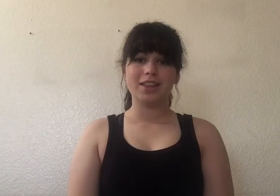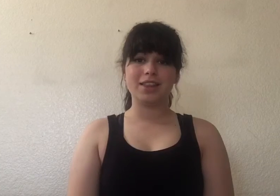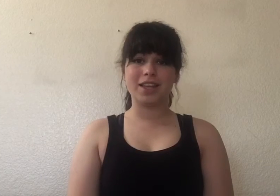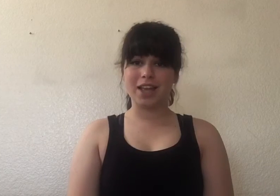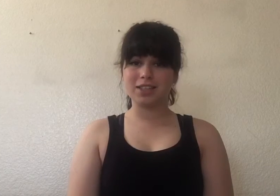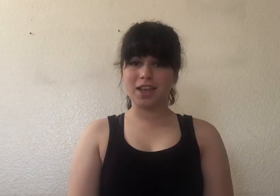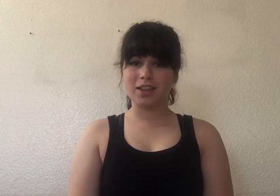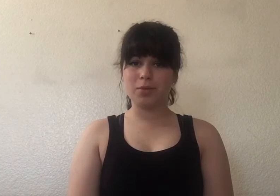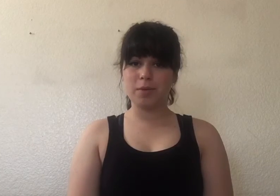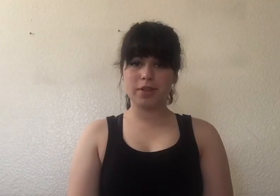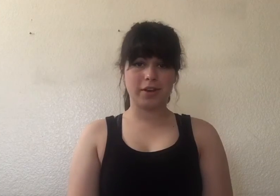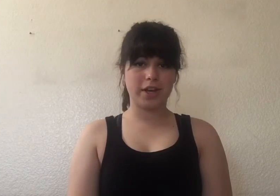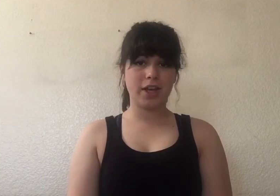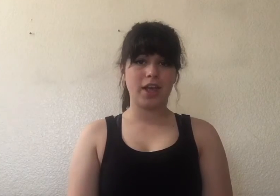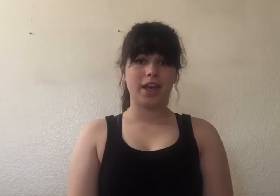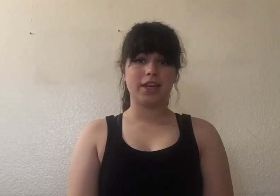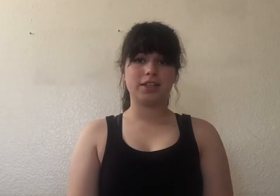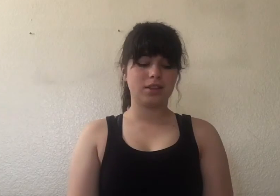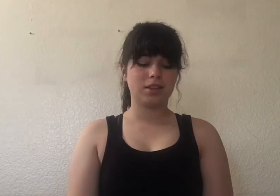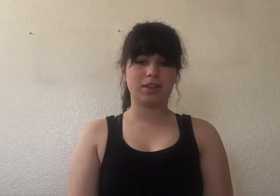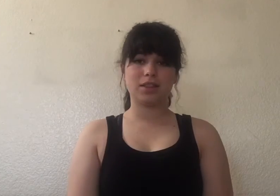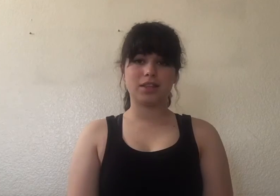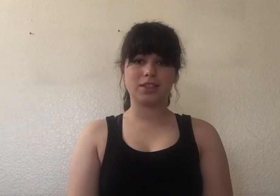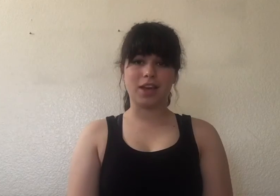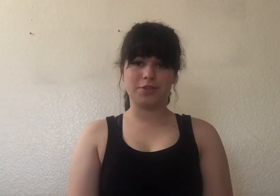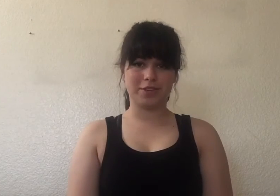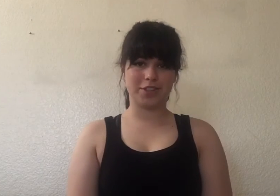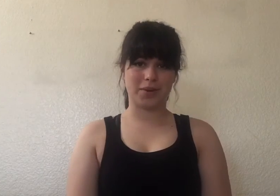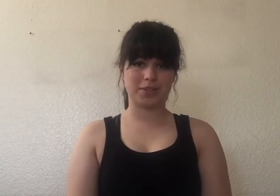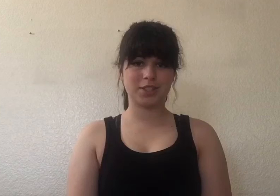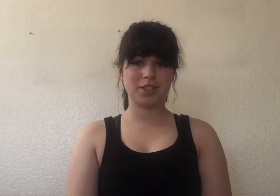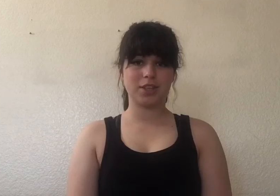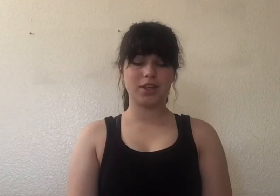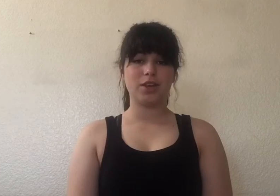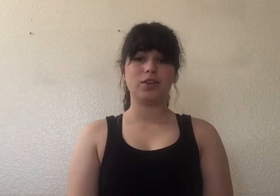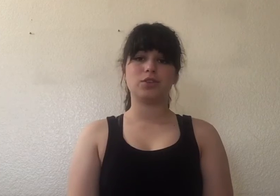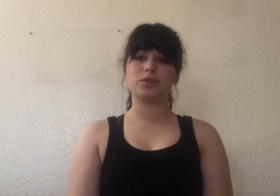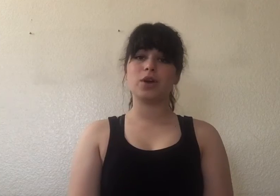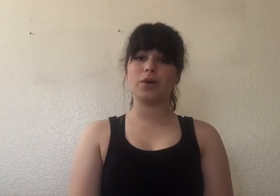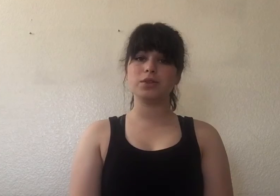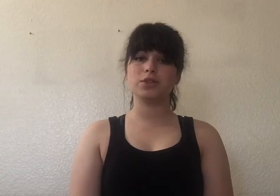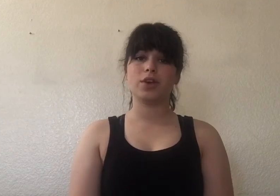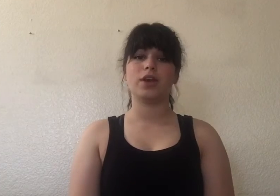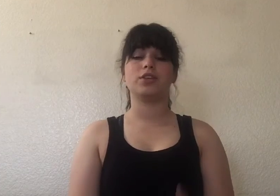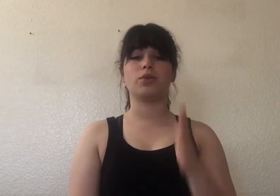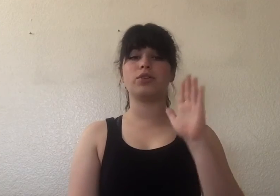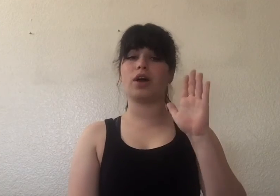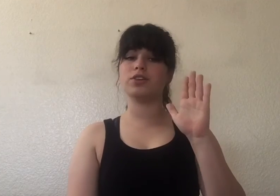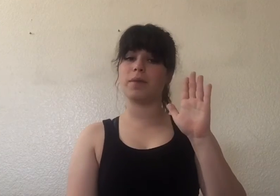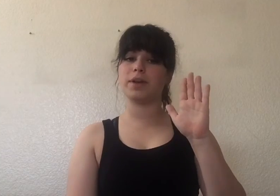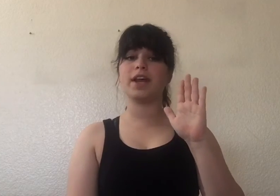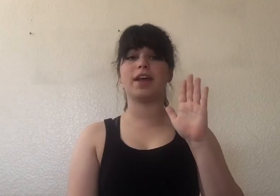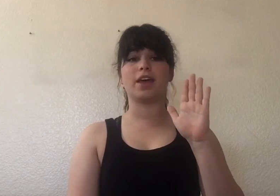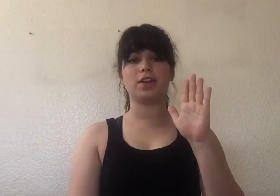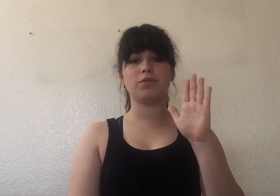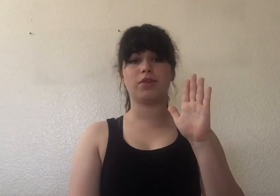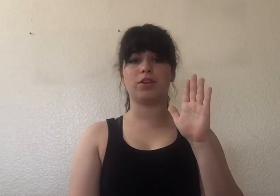The next sign that we'll be learning is the sign for toast. So toast is your non-dominant hand in front of